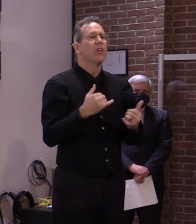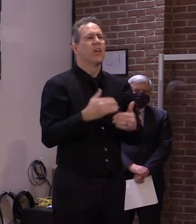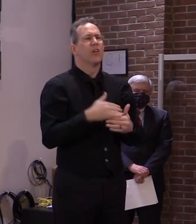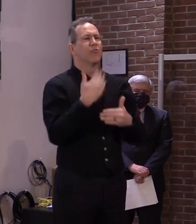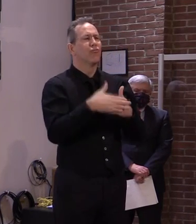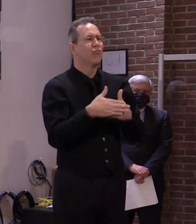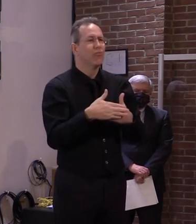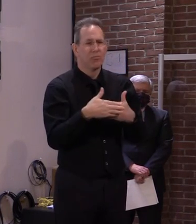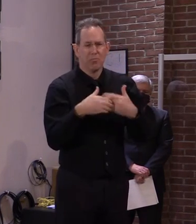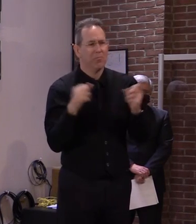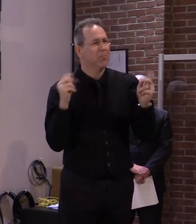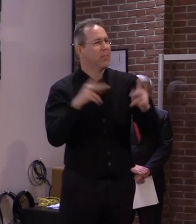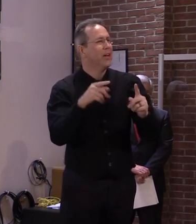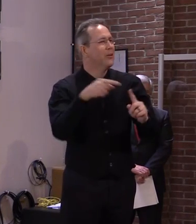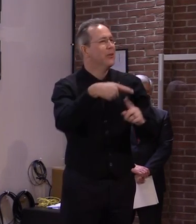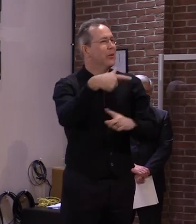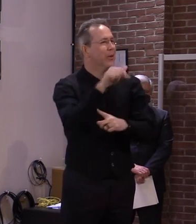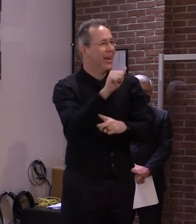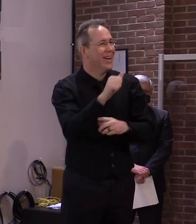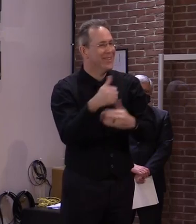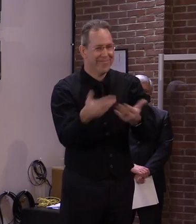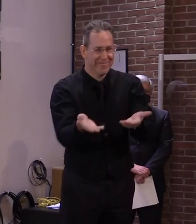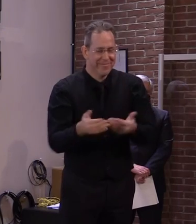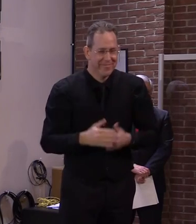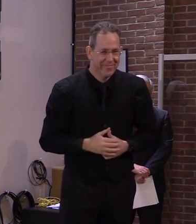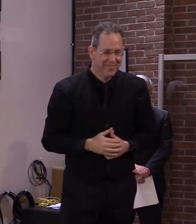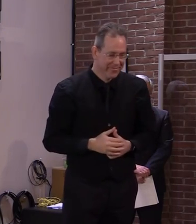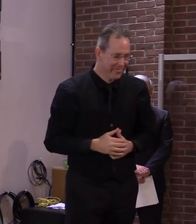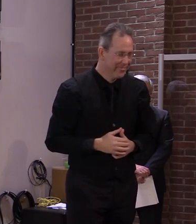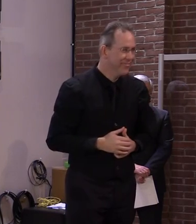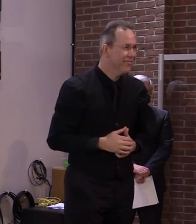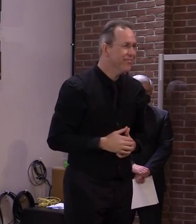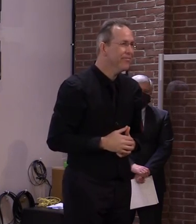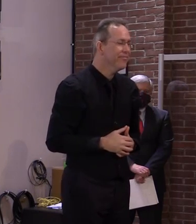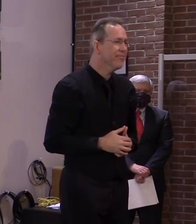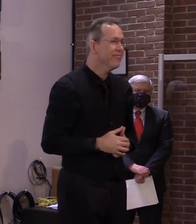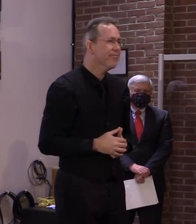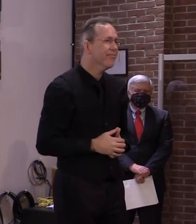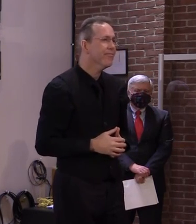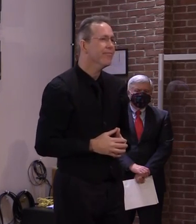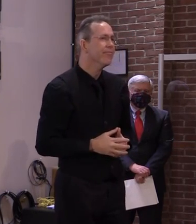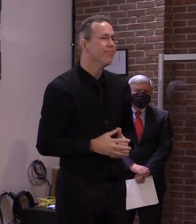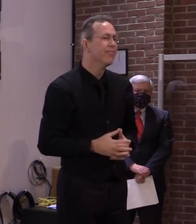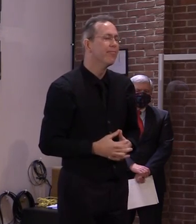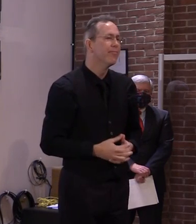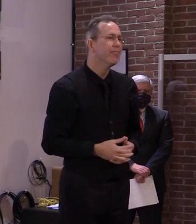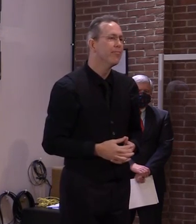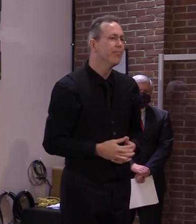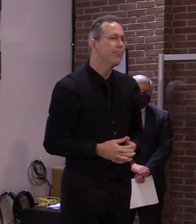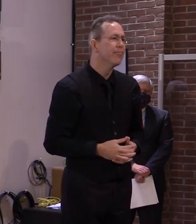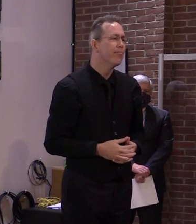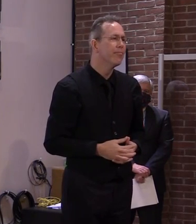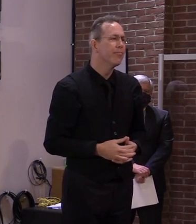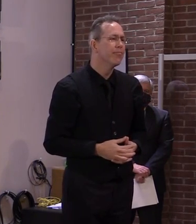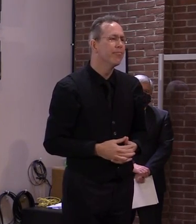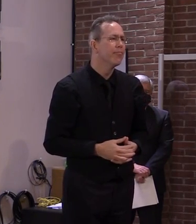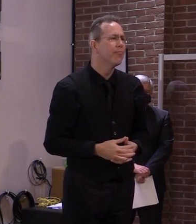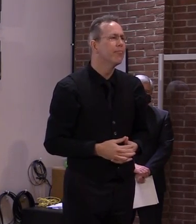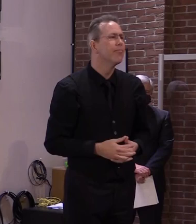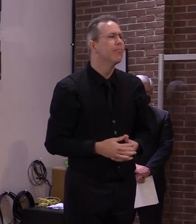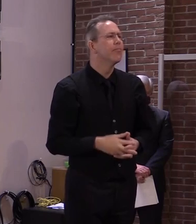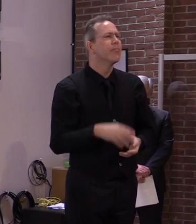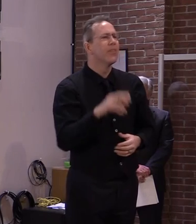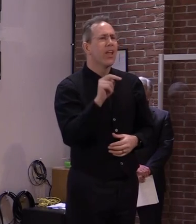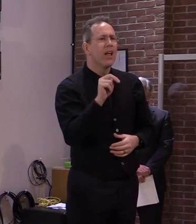questions. I'll just check in with Stuart, make sure he was. Stuart, did you have any other questions or were you all